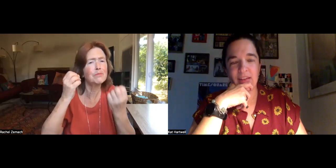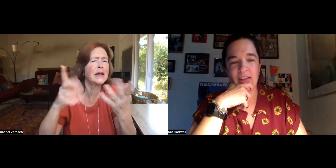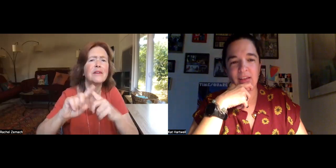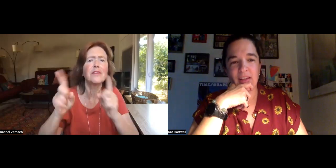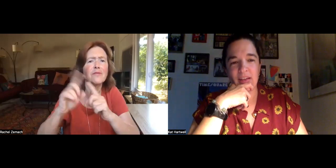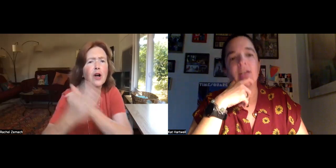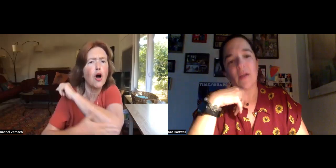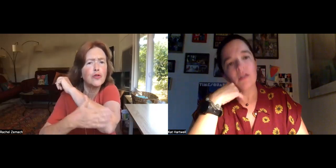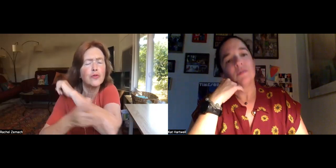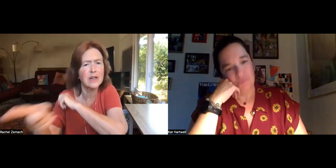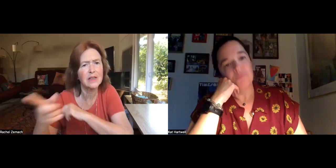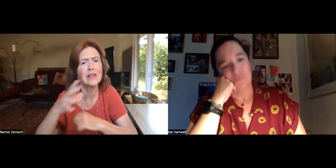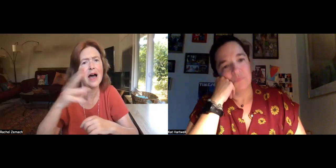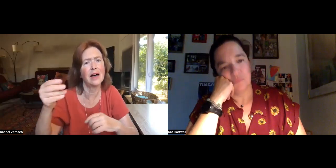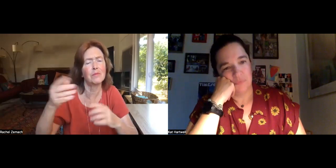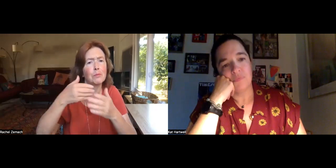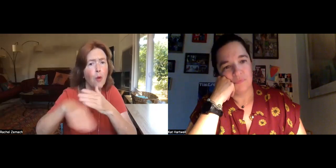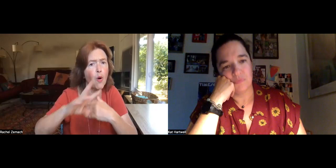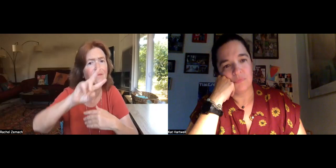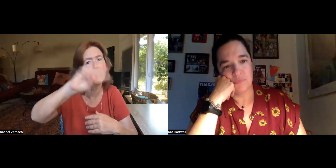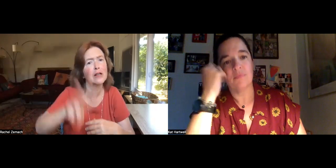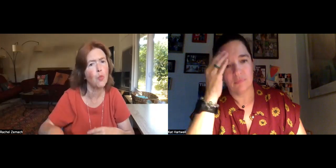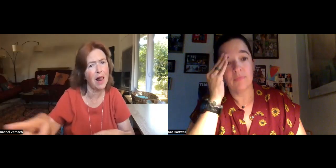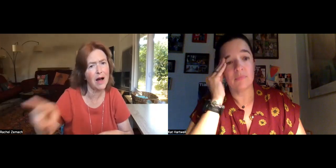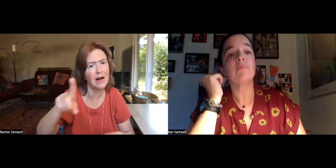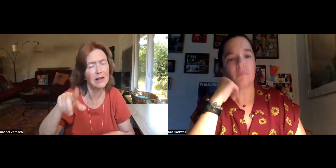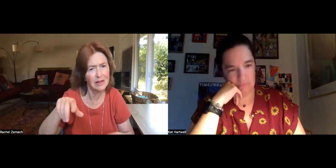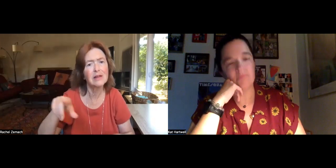many different countries and born in Venezuela.